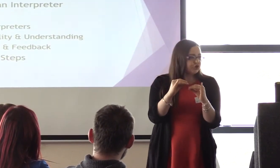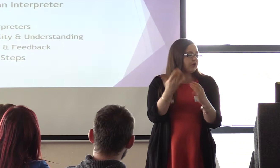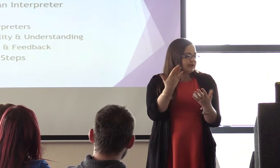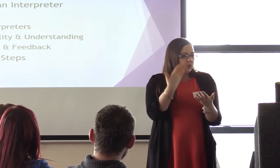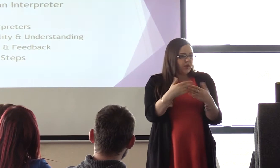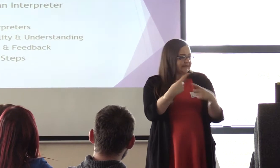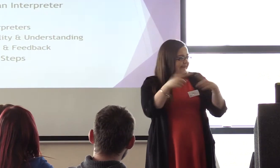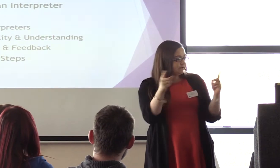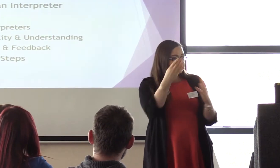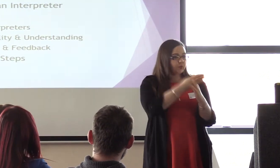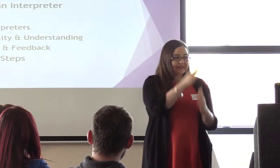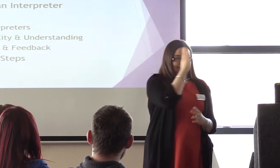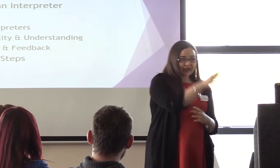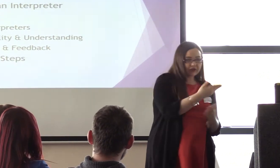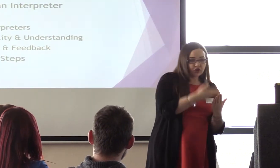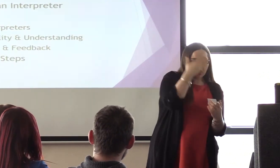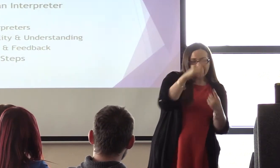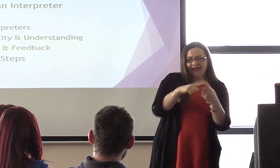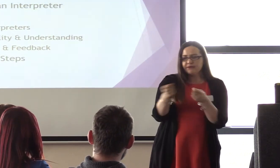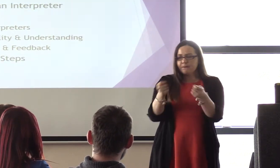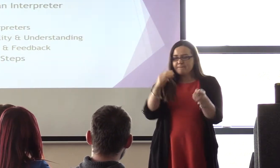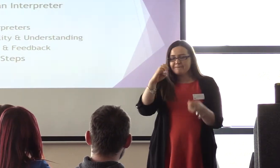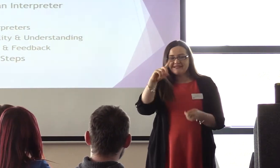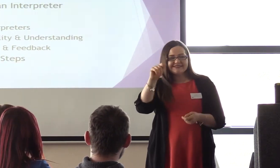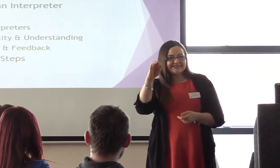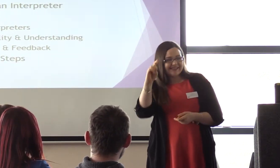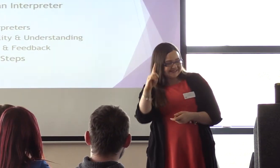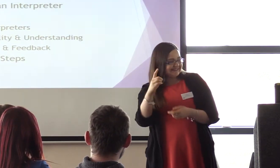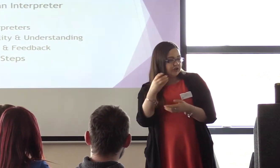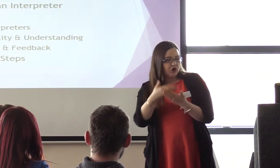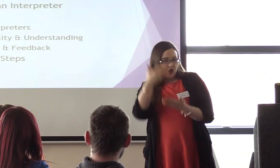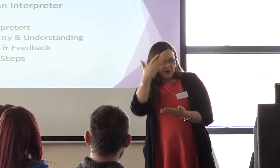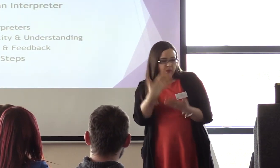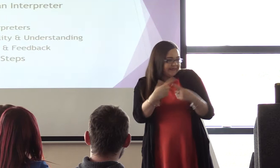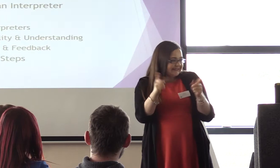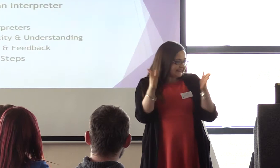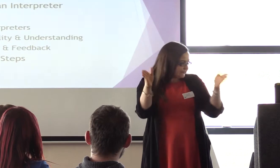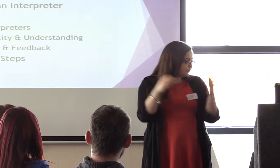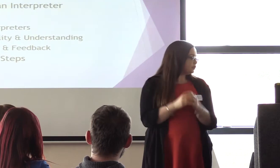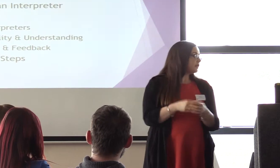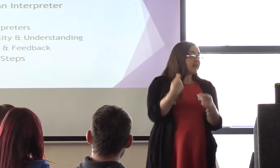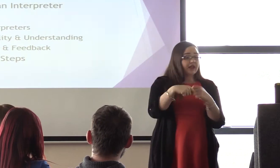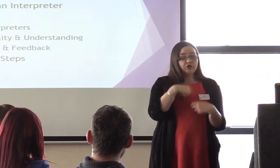about the students' experience learning through interpreters. I want to talk about what the difference is